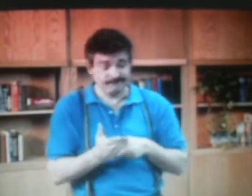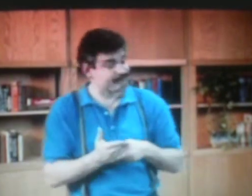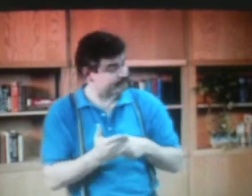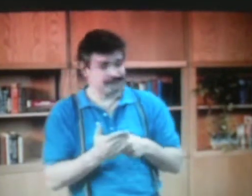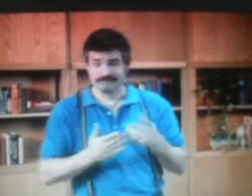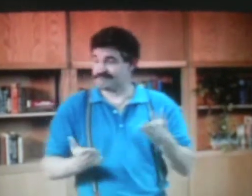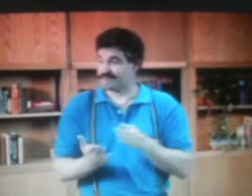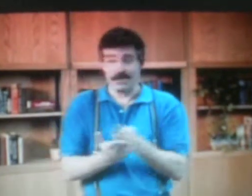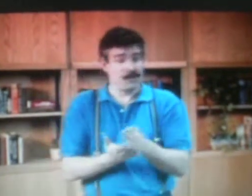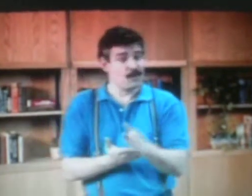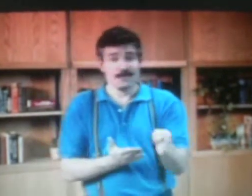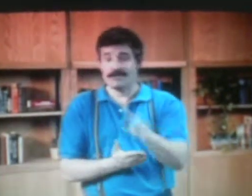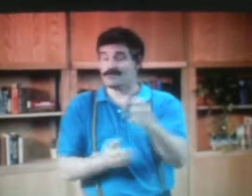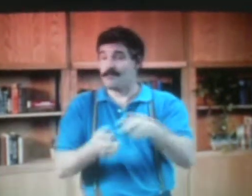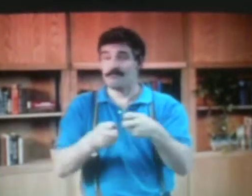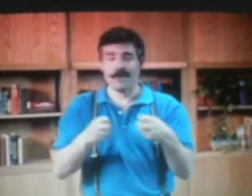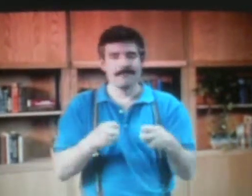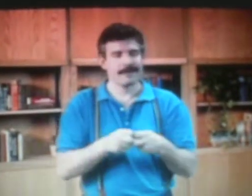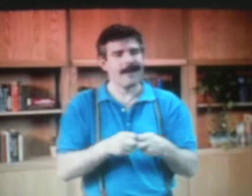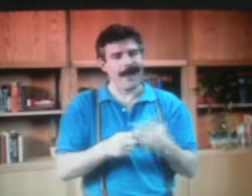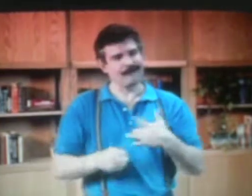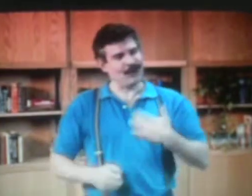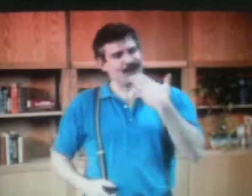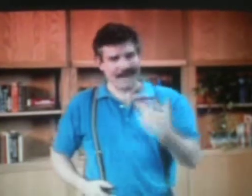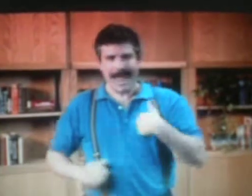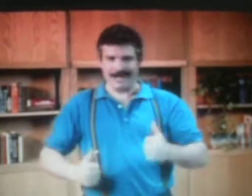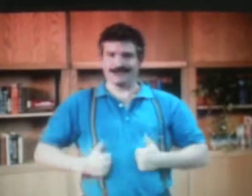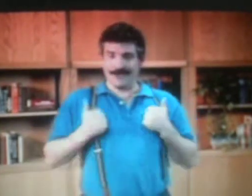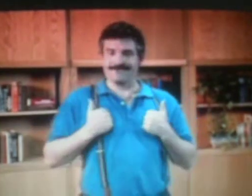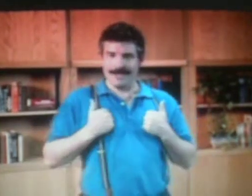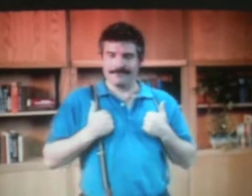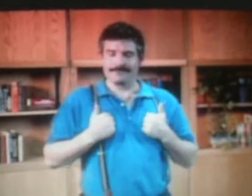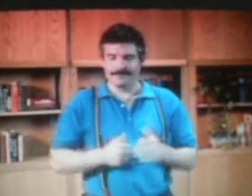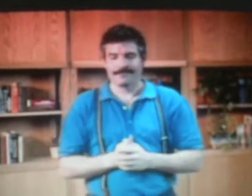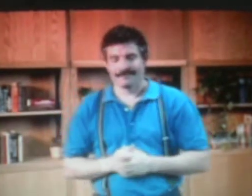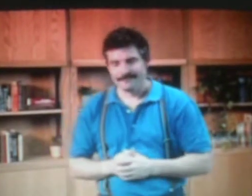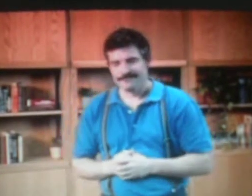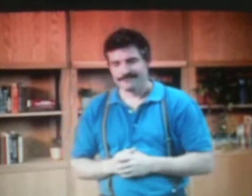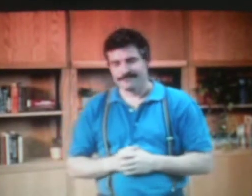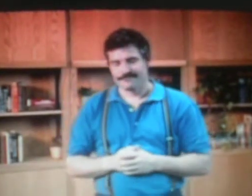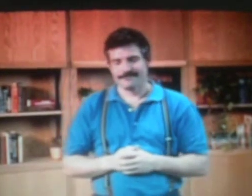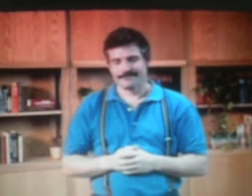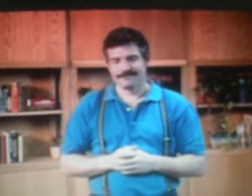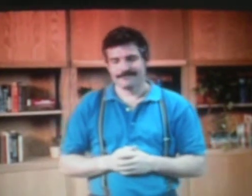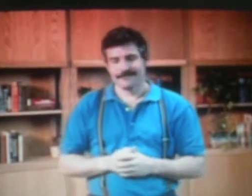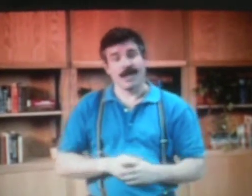So I finally go to the registration. I made it through and had no problems, and I survived.